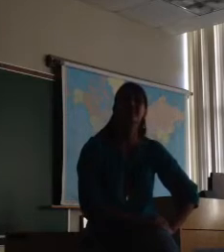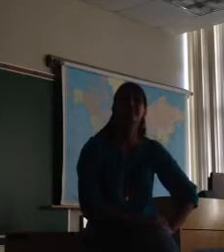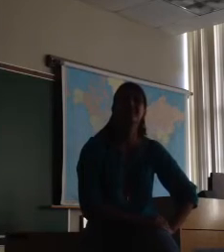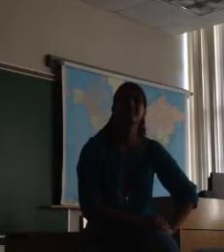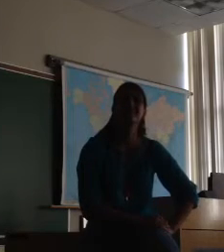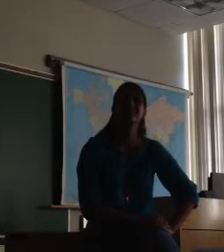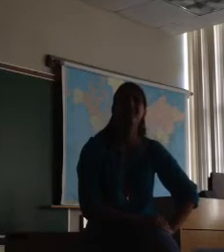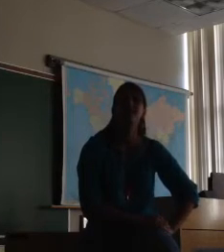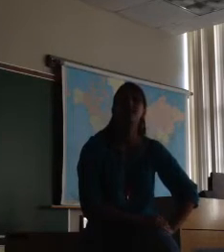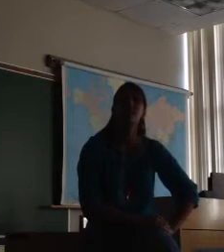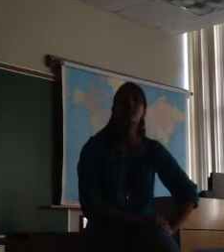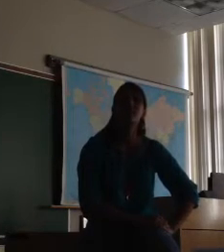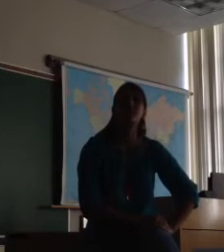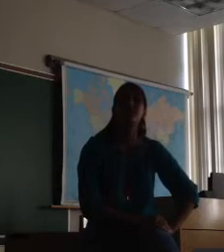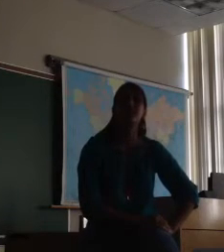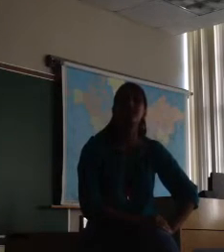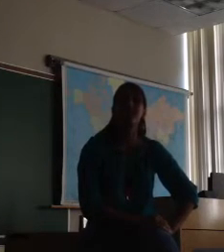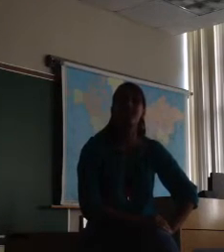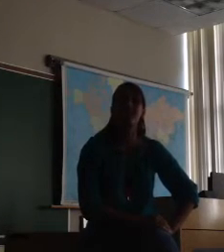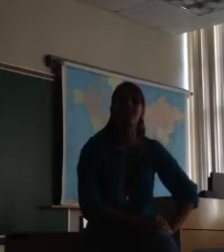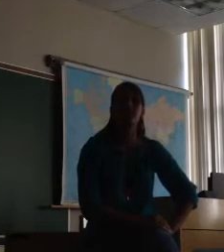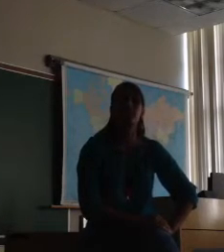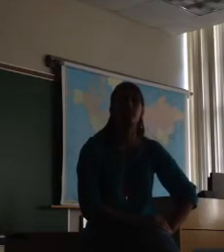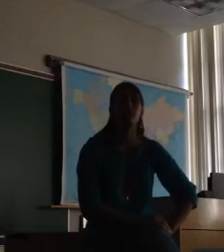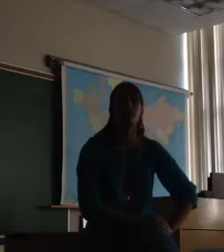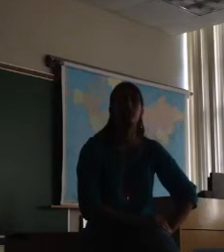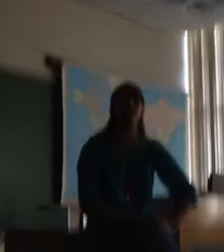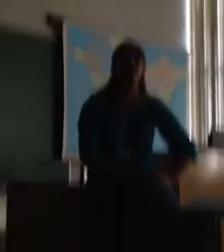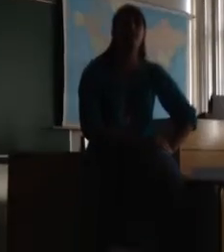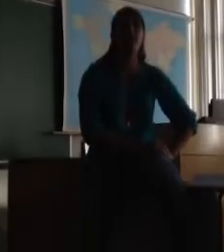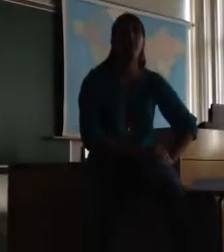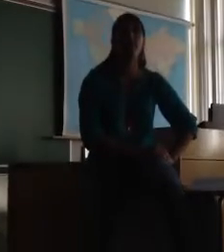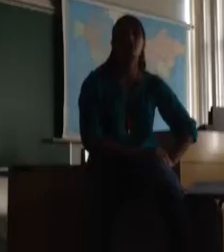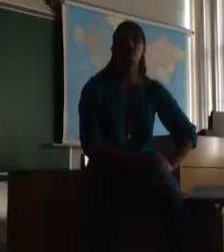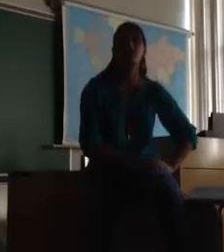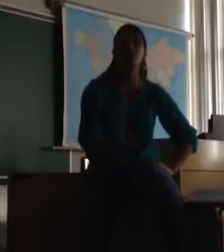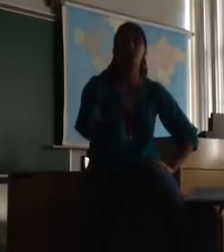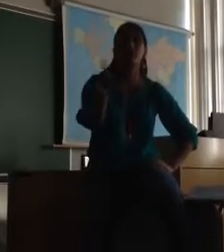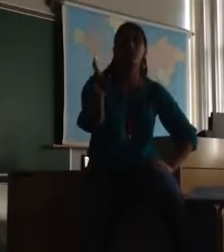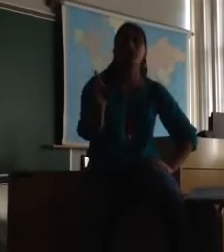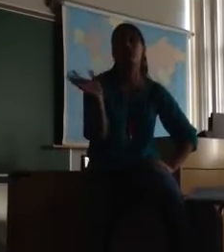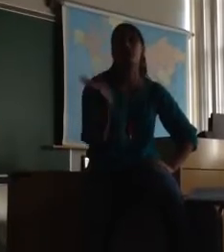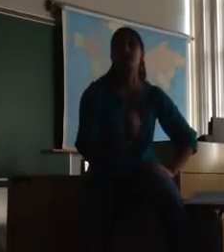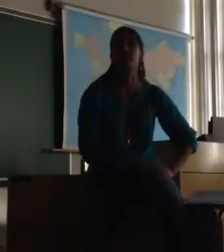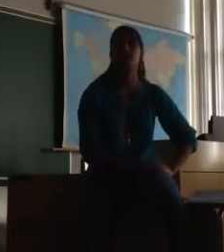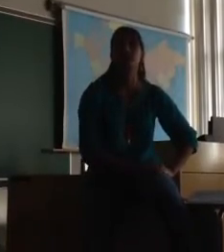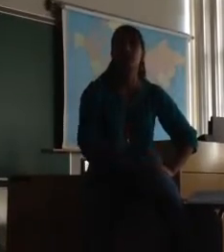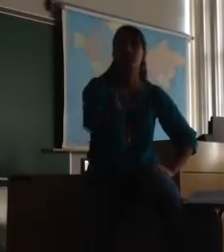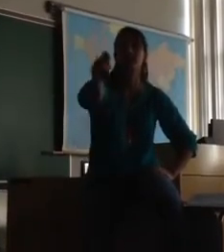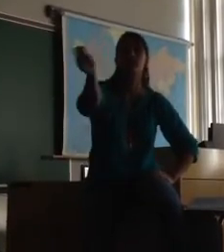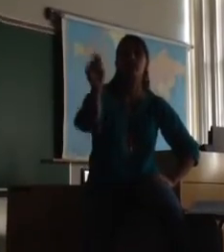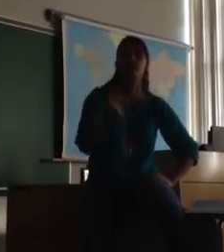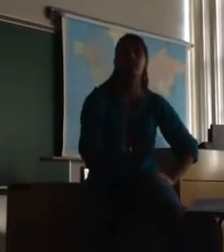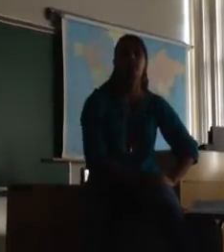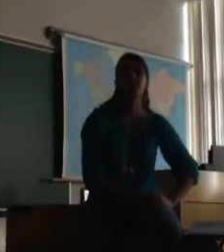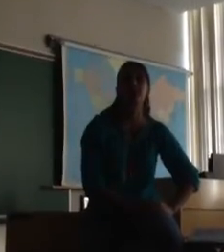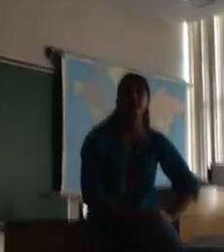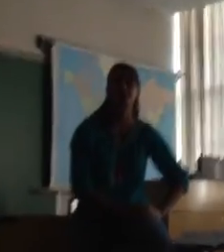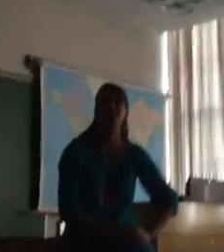got you. Now, I never See, put that's why that, it's good to learn the CL, so you don't have to think in your head. 5 hand, you just go CL3 and you know what it means when you write down how you're supposed to do it. I got